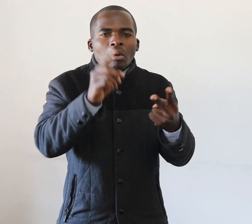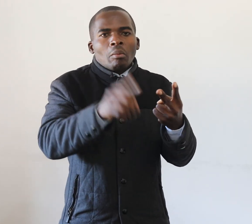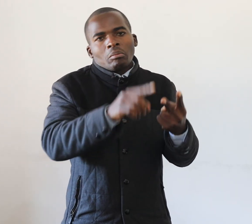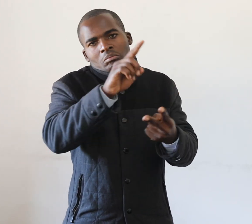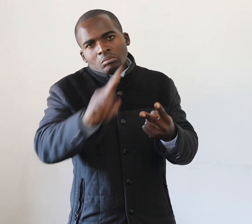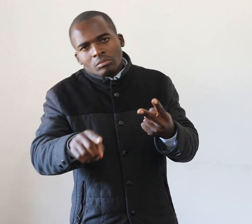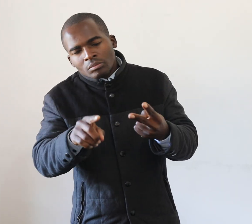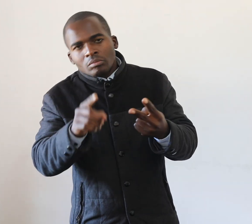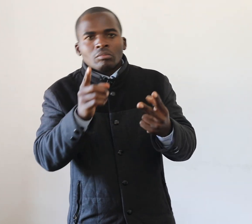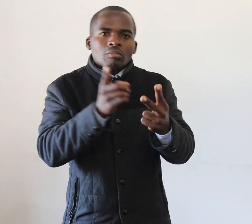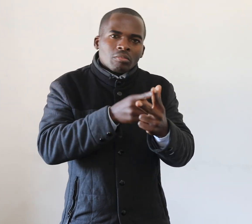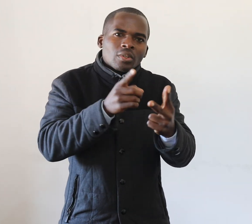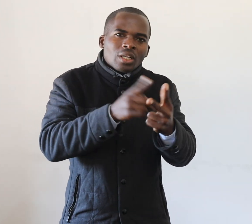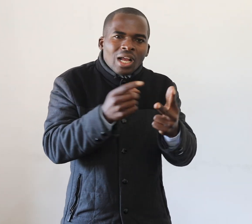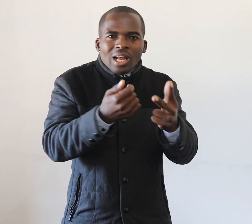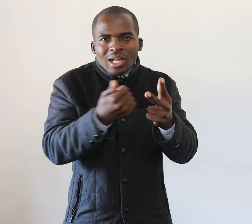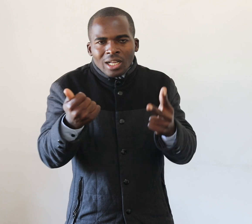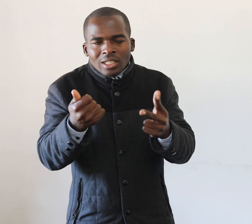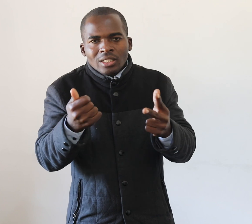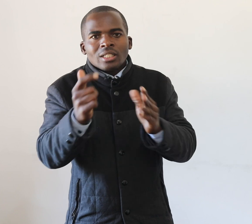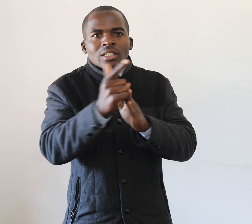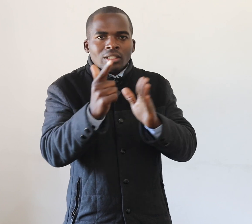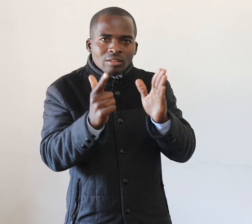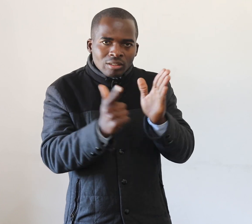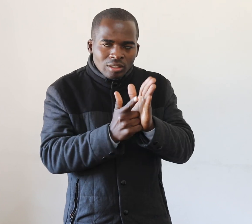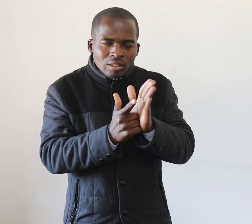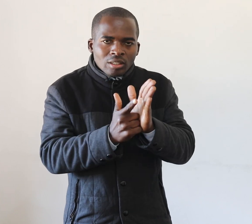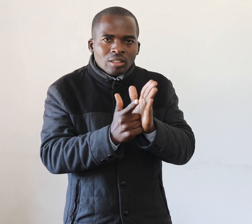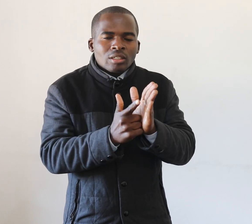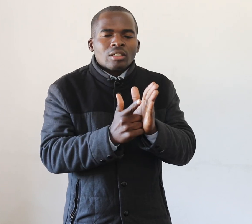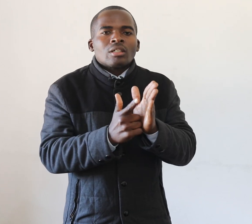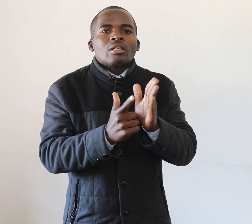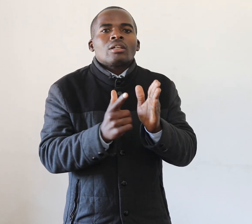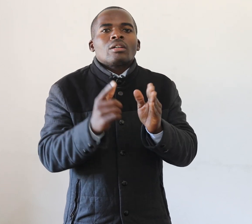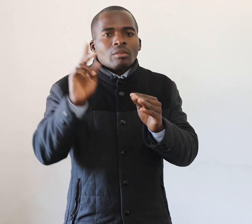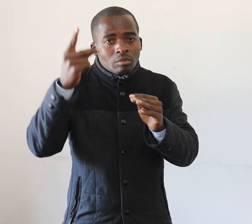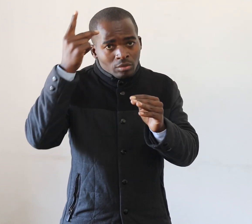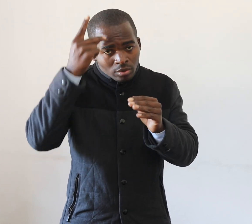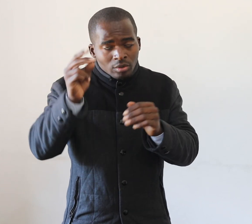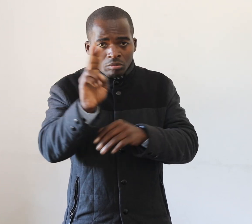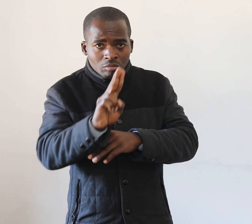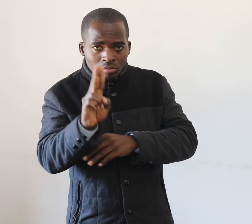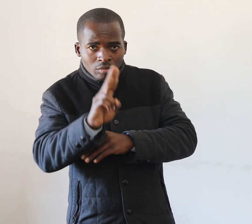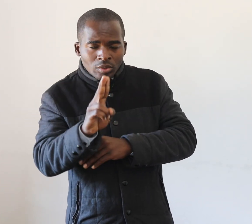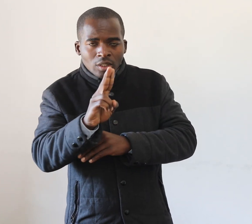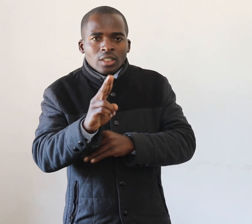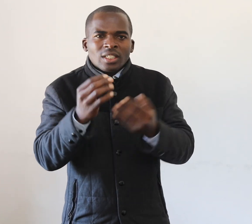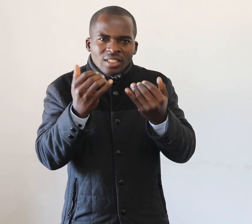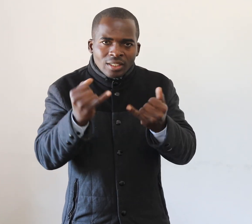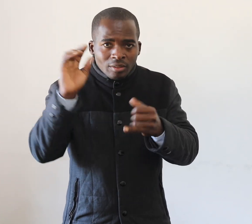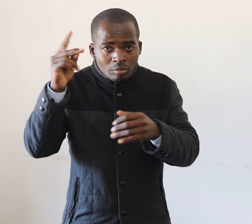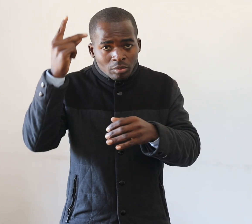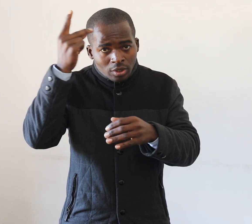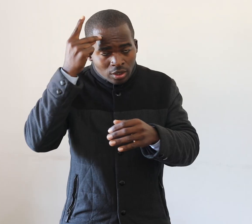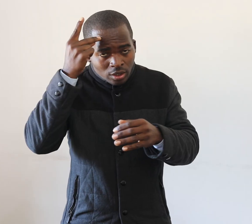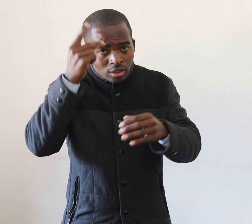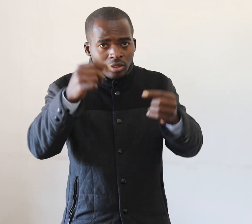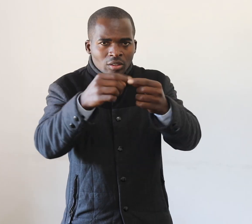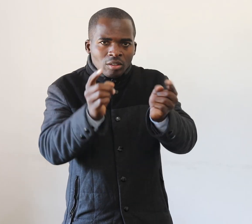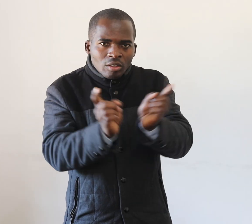or other legal grounds. In addition, the political party that sponsored the councillor has the power